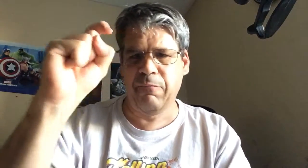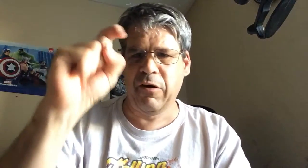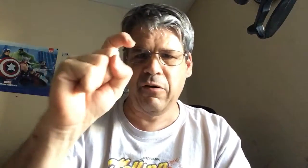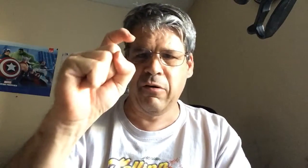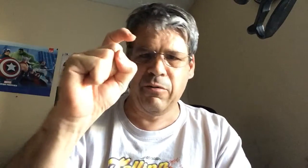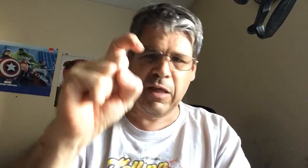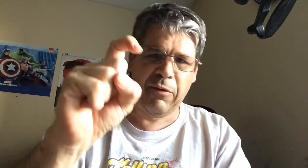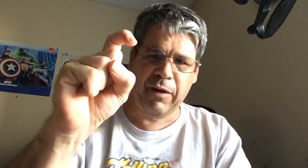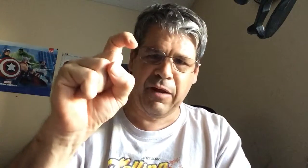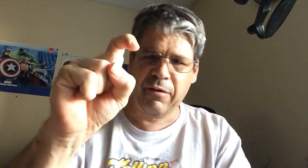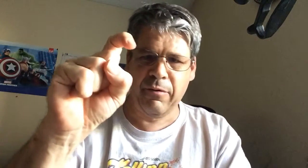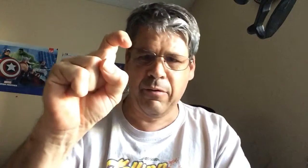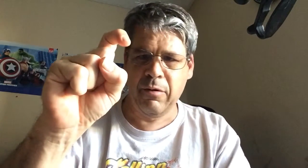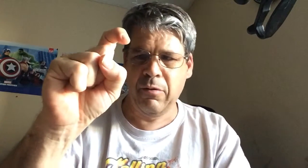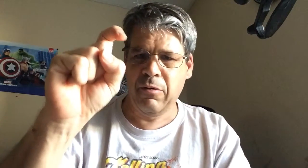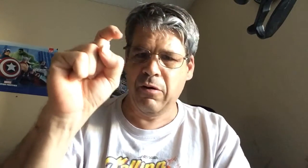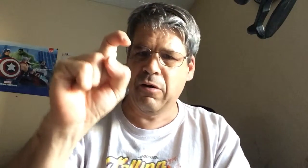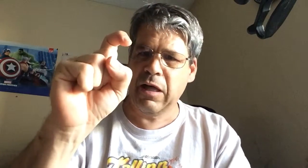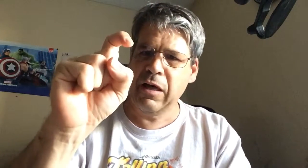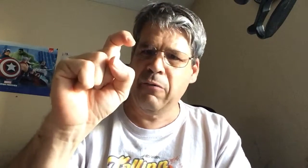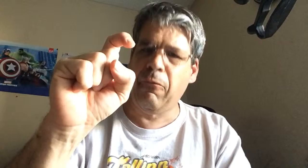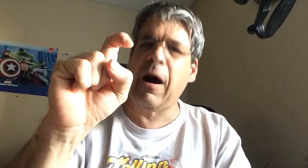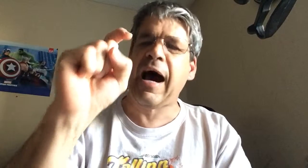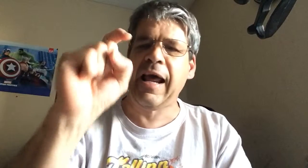whatever, that way. Okay? Why?